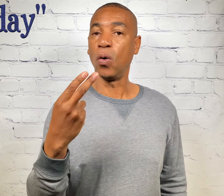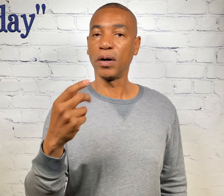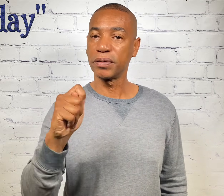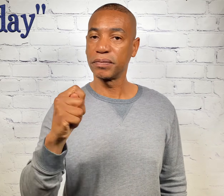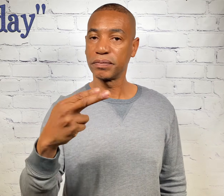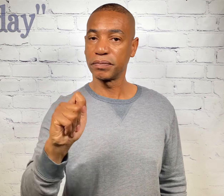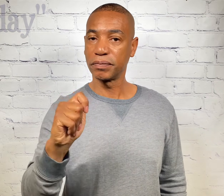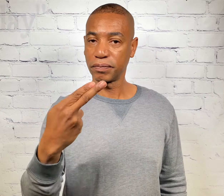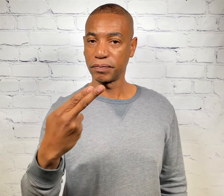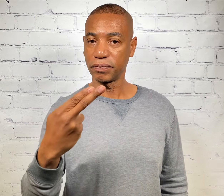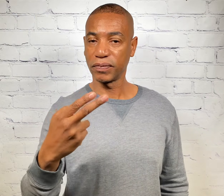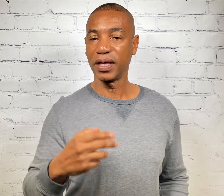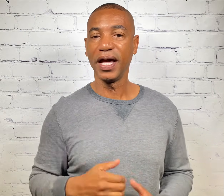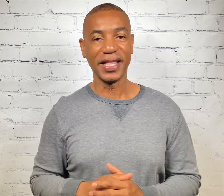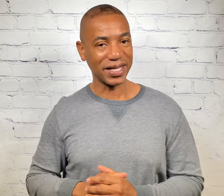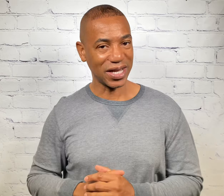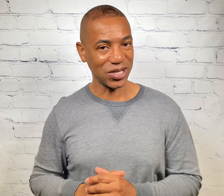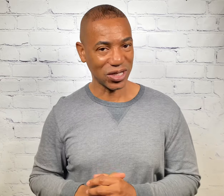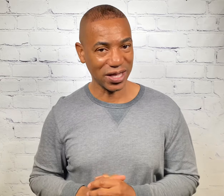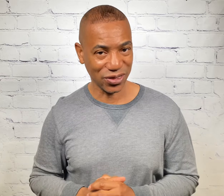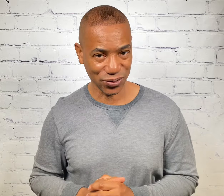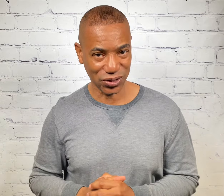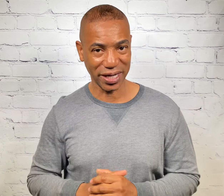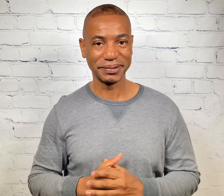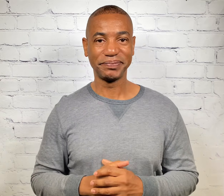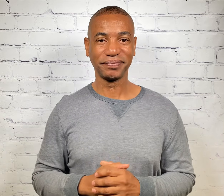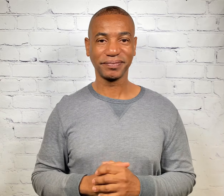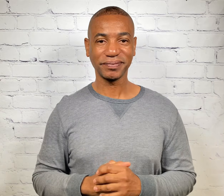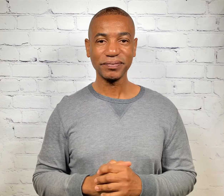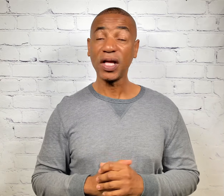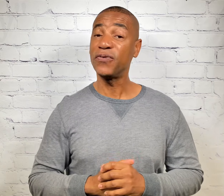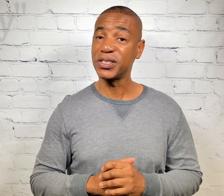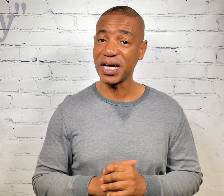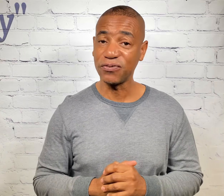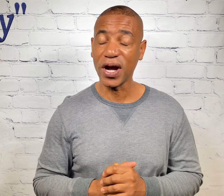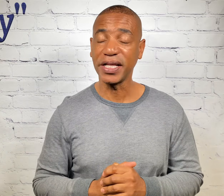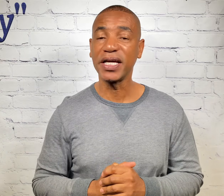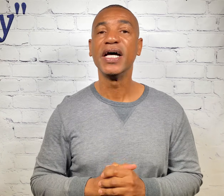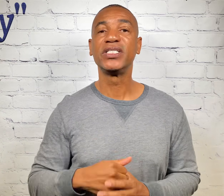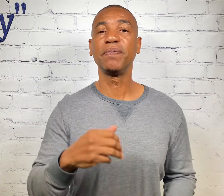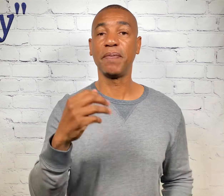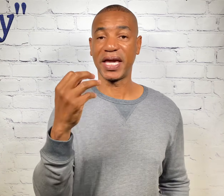Or, that is how you sign Thursday. For the sign Friday, simply make an